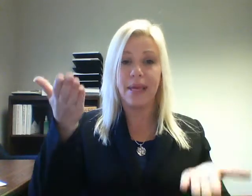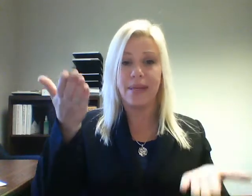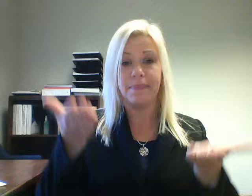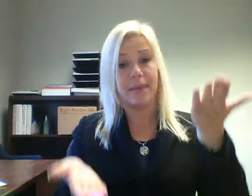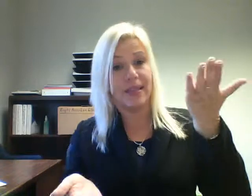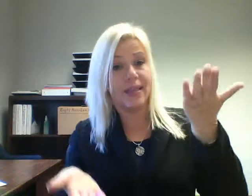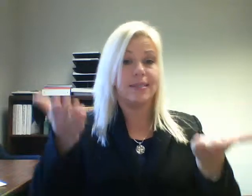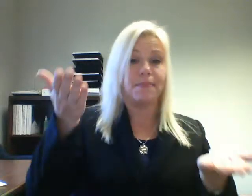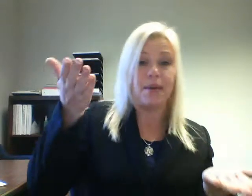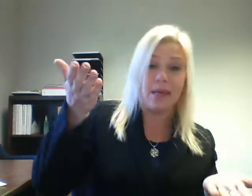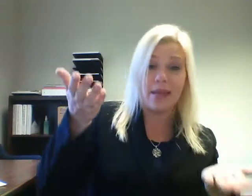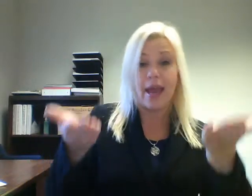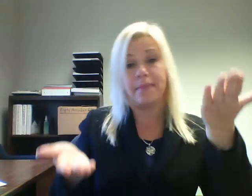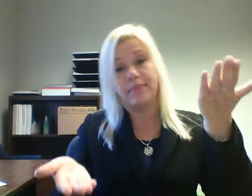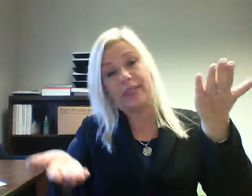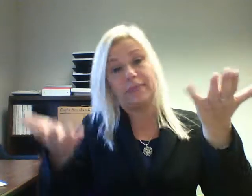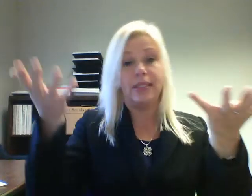Maybe, maybe this, maybe that, maybe.